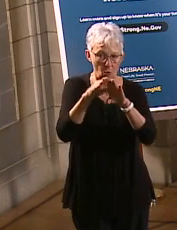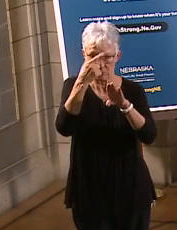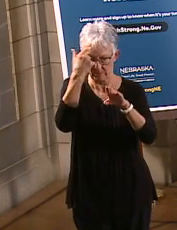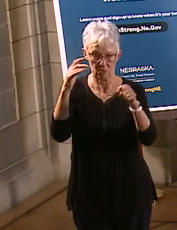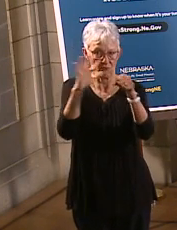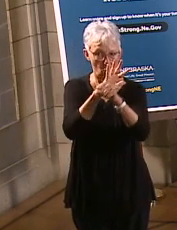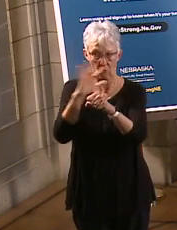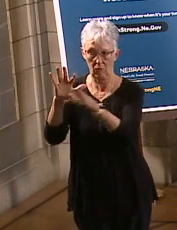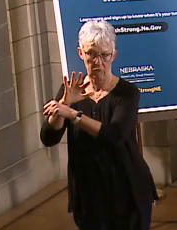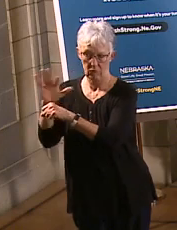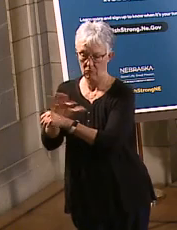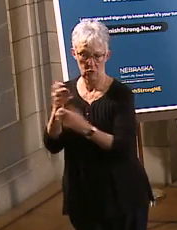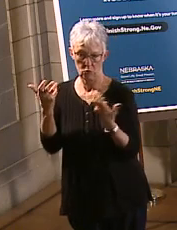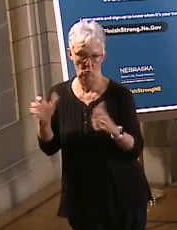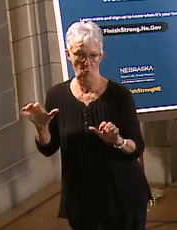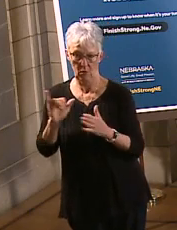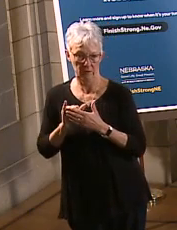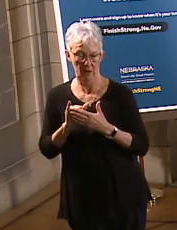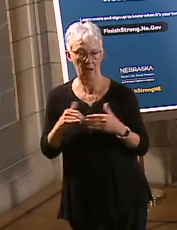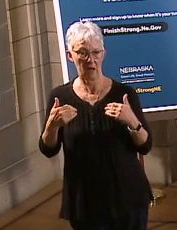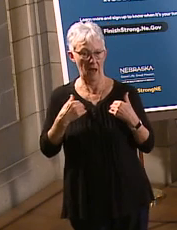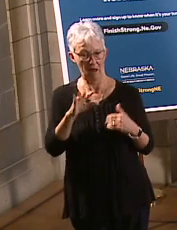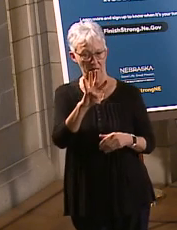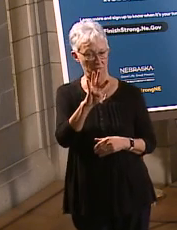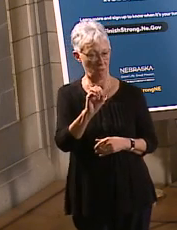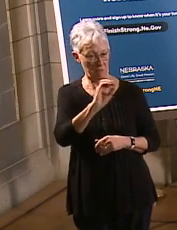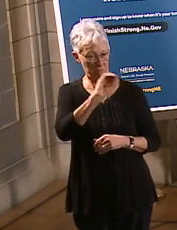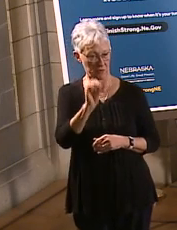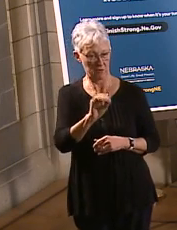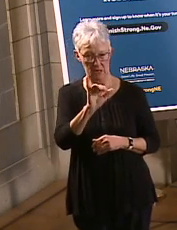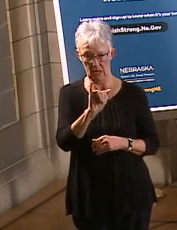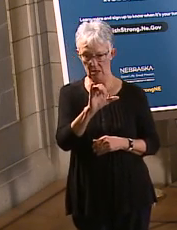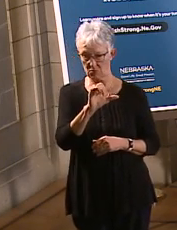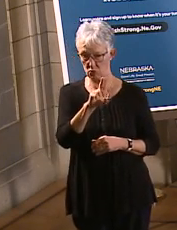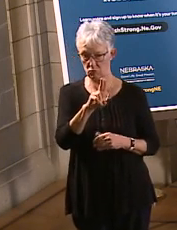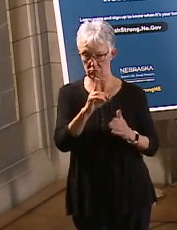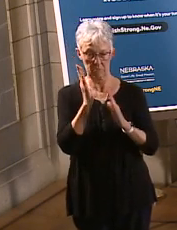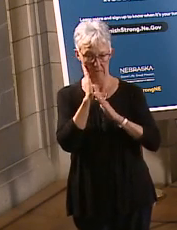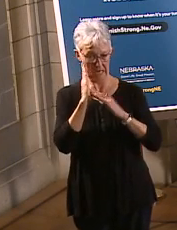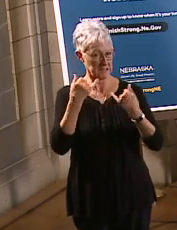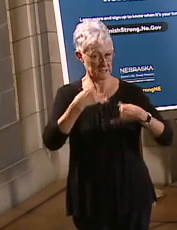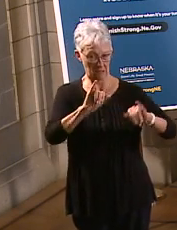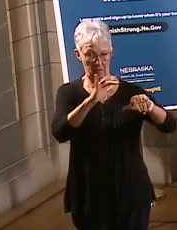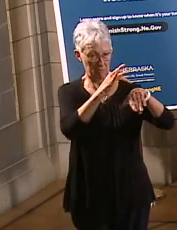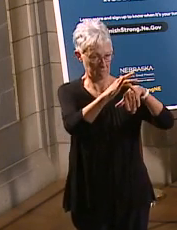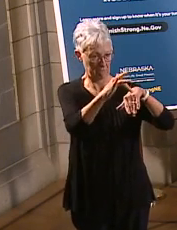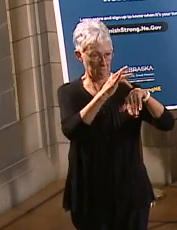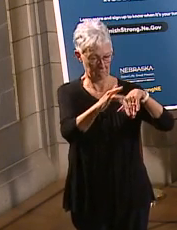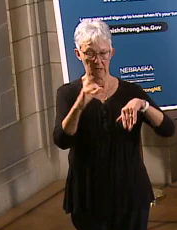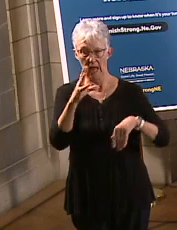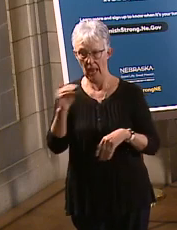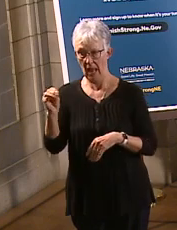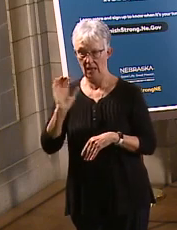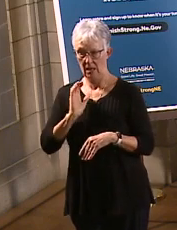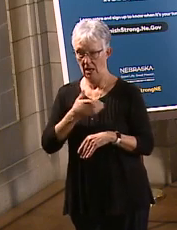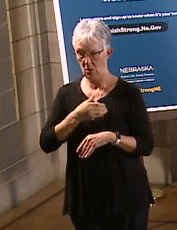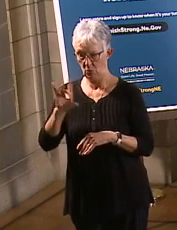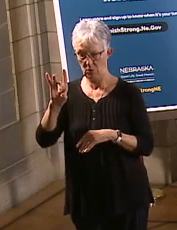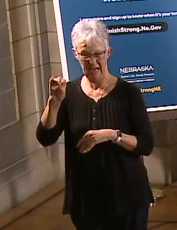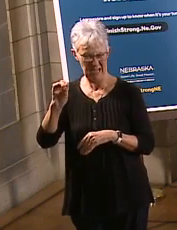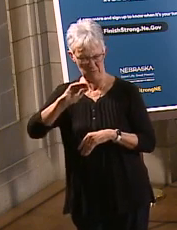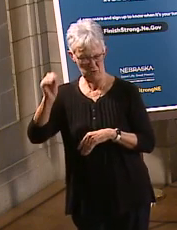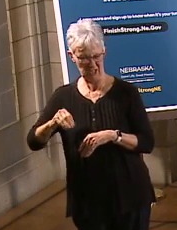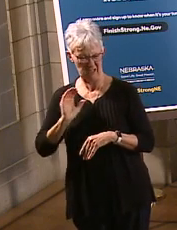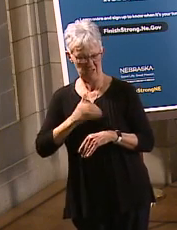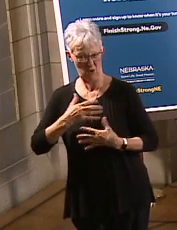now, 40% of our ICU beds, and 80% of our ventilators. So we have robust hospital capacity. Over the weekend, I think we were